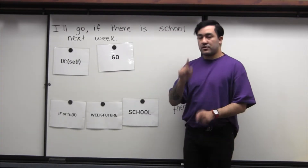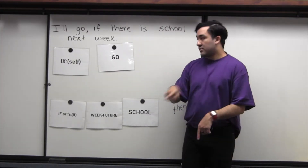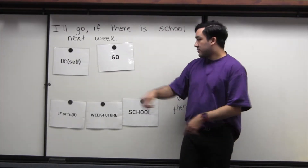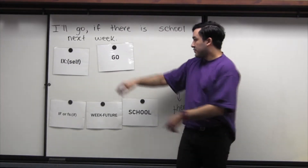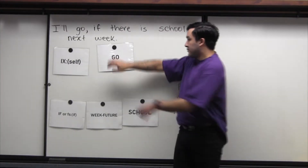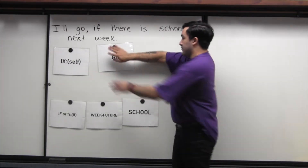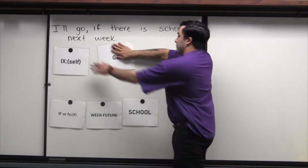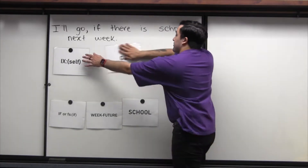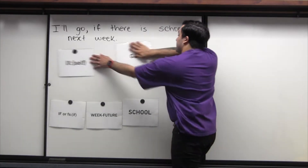go.